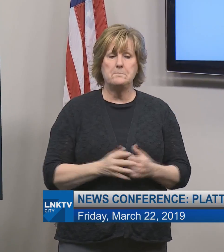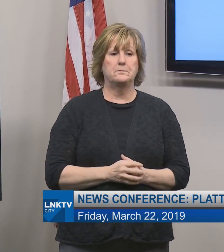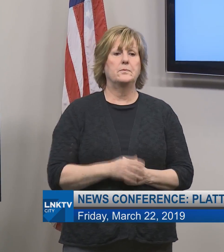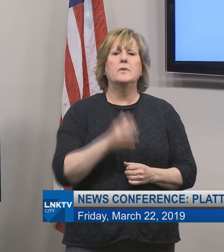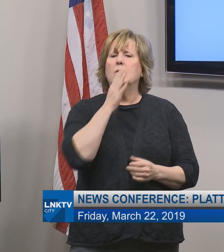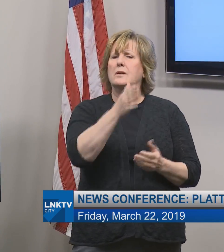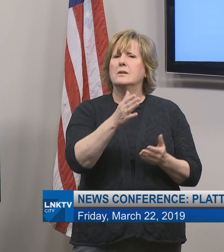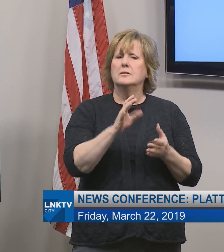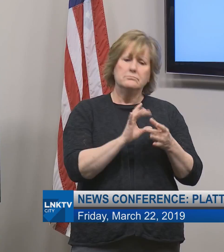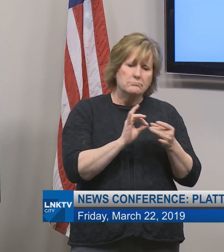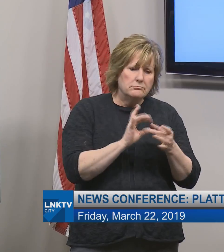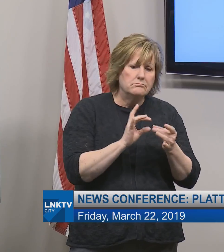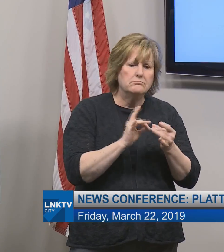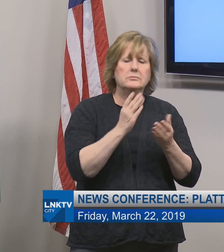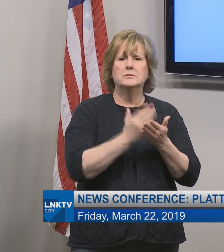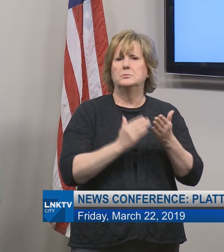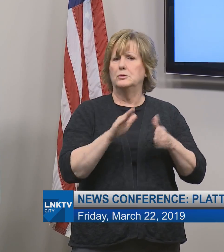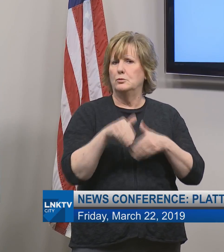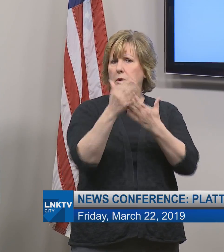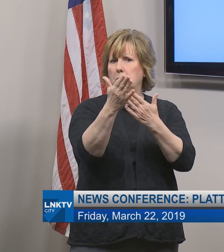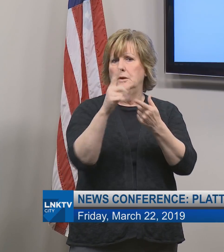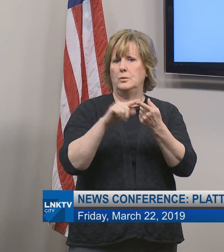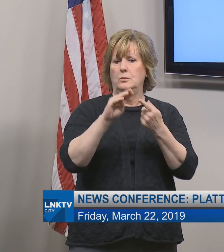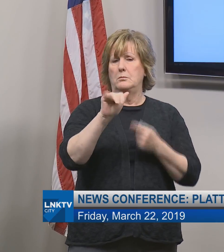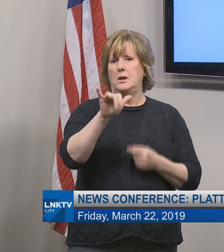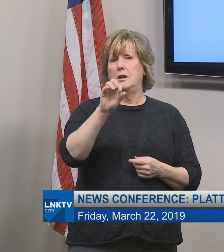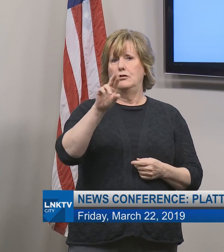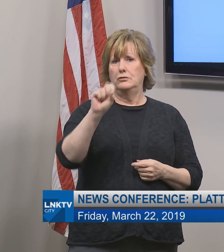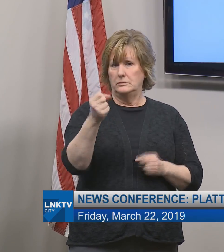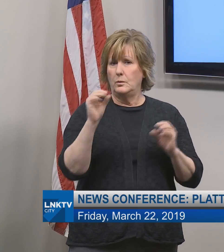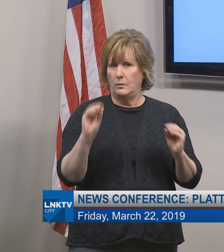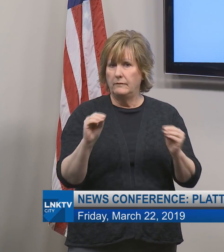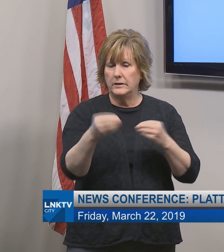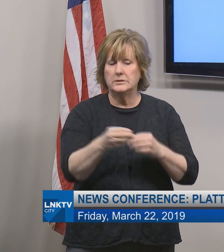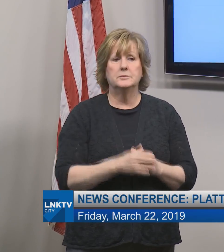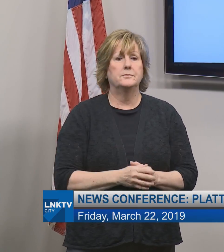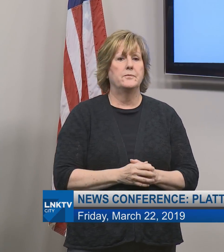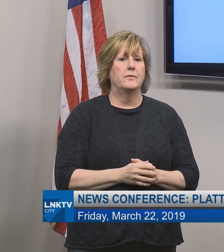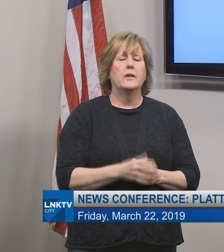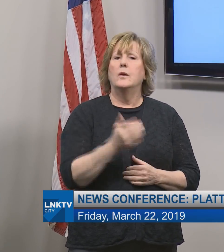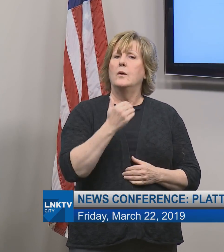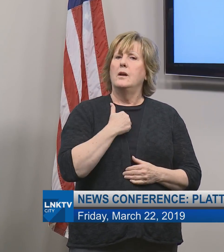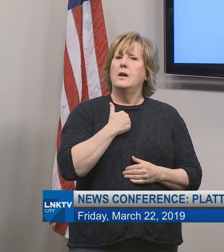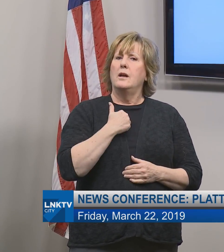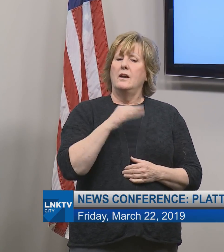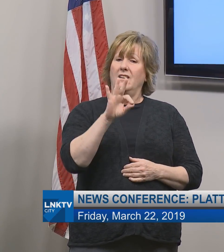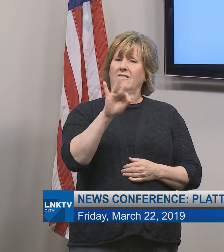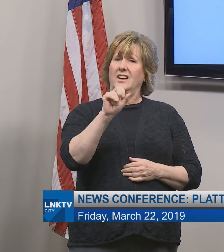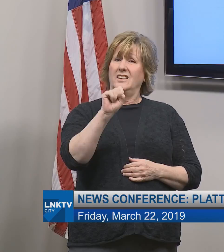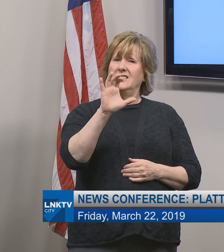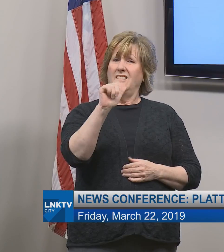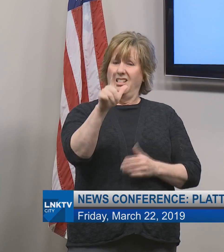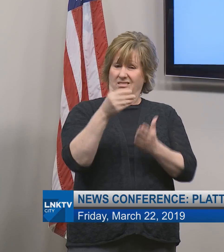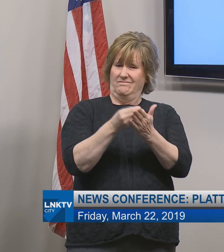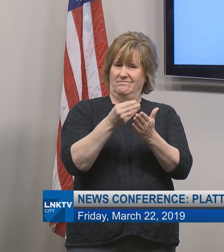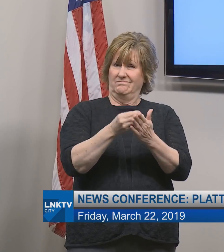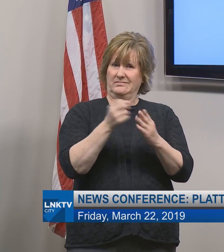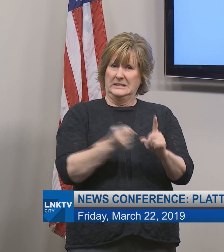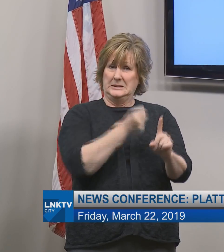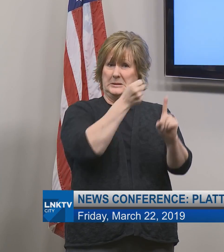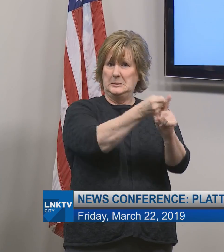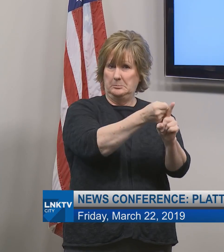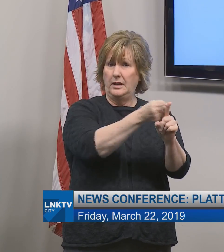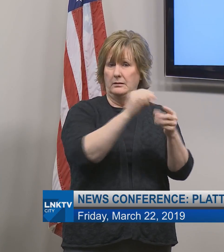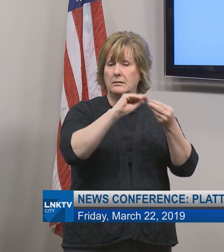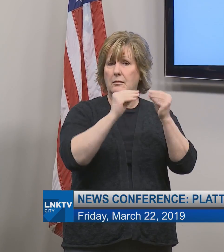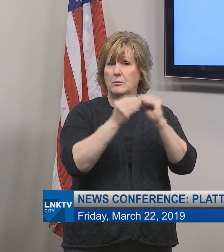be talking a little bit about some recommendations to the Mayor's office. We even have the fiscal impact numbers that we'd like to provide